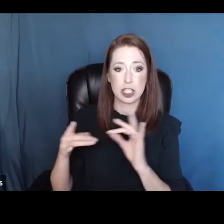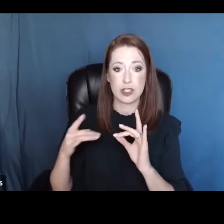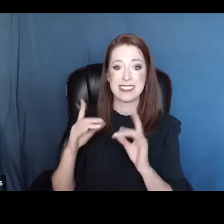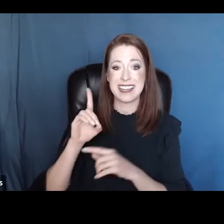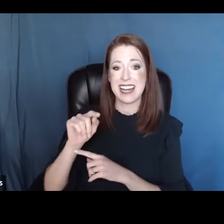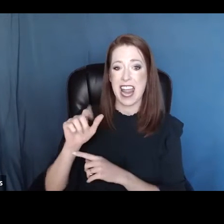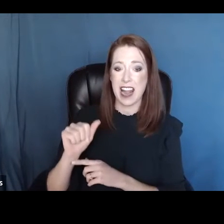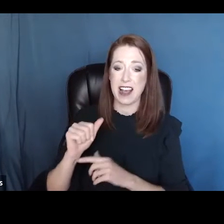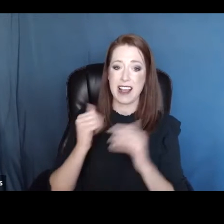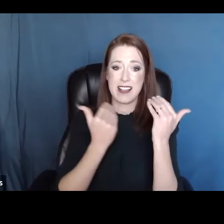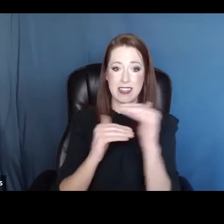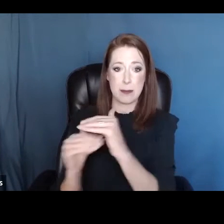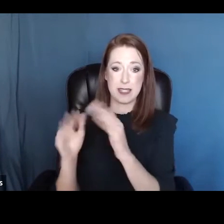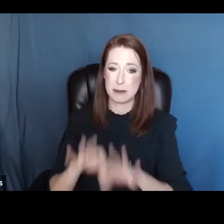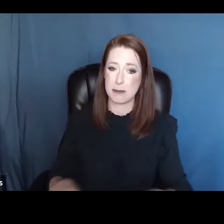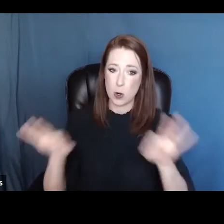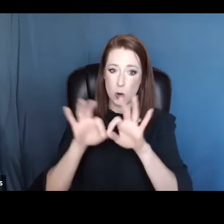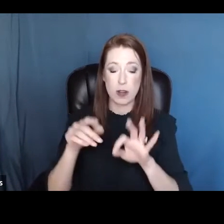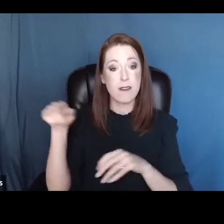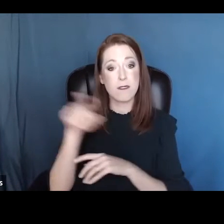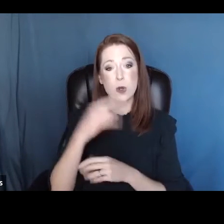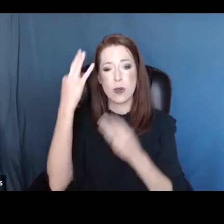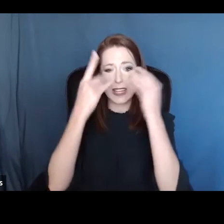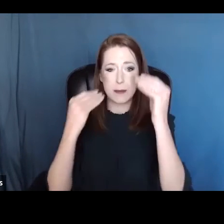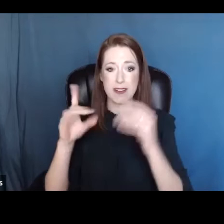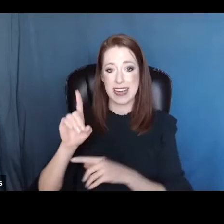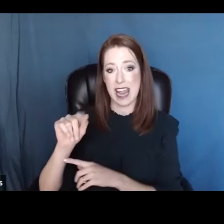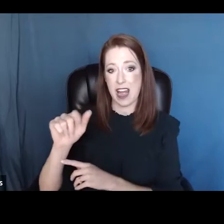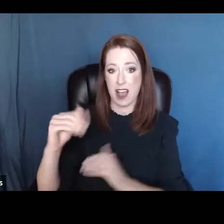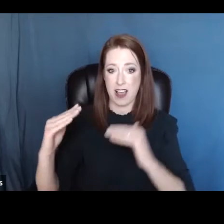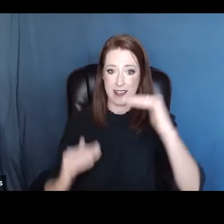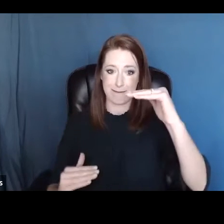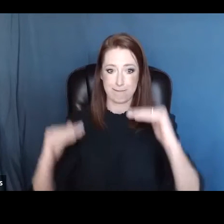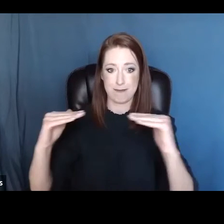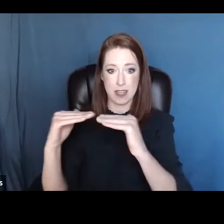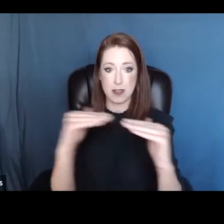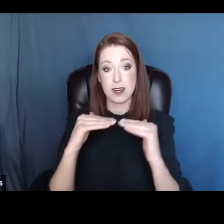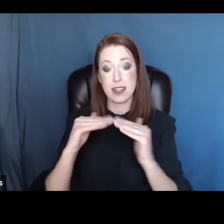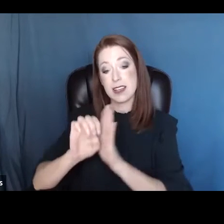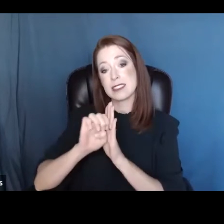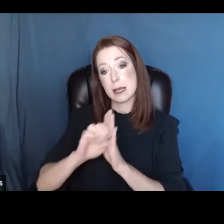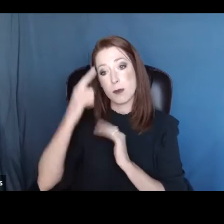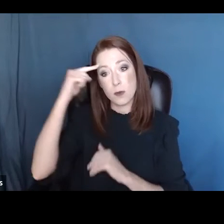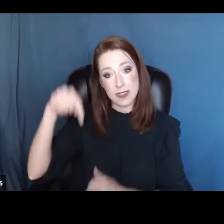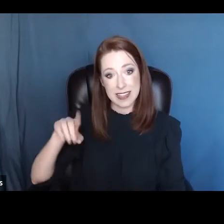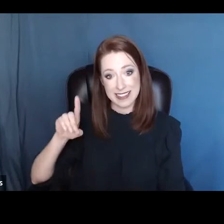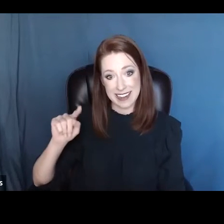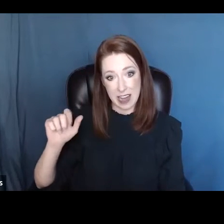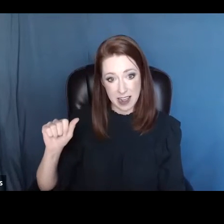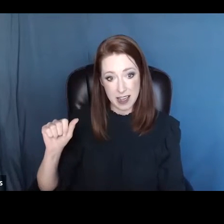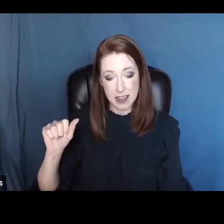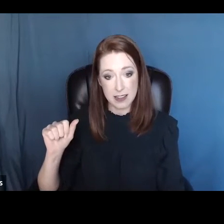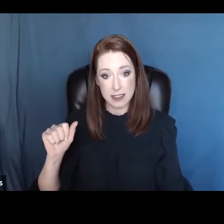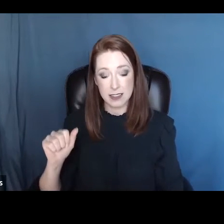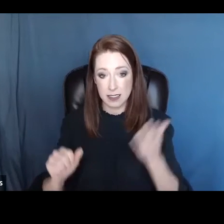are important when thinking about data equity. An example of this, specifically with this data, is